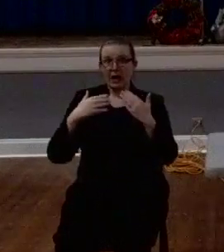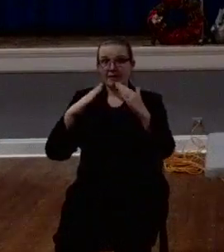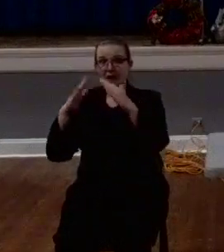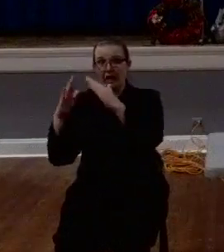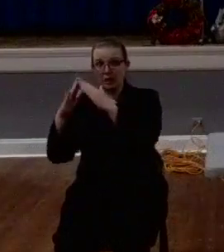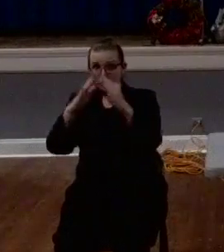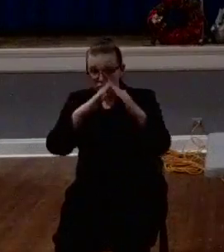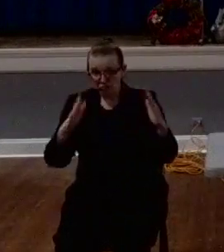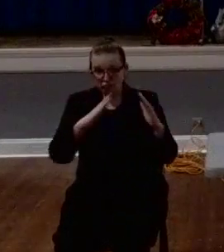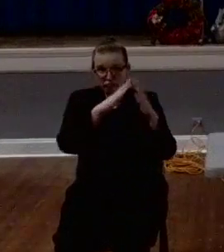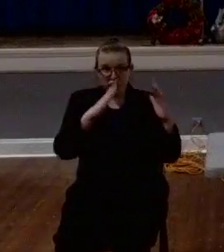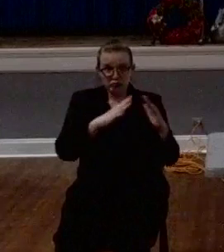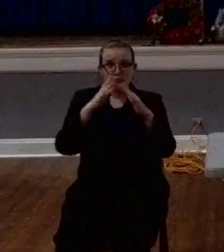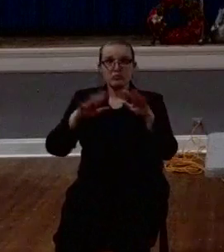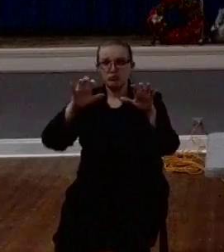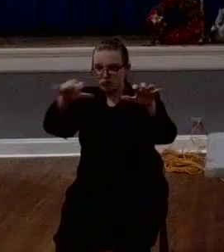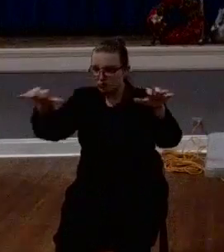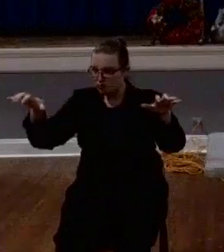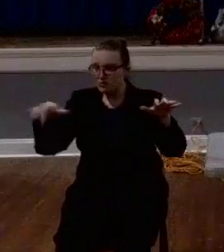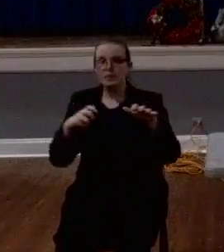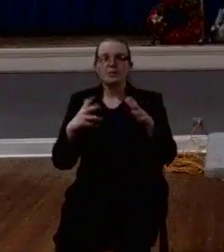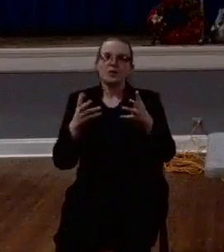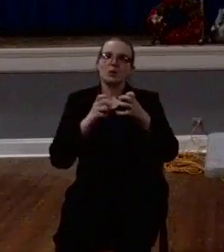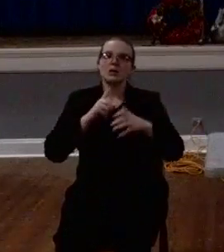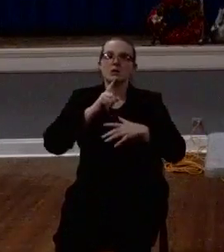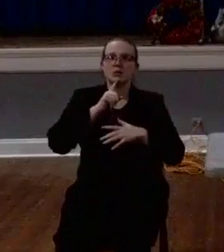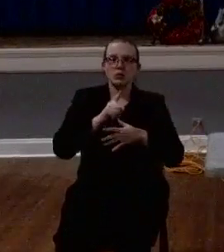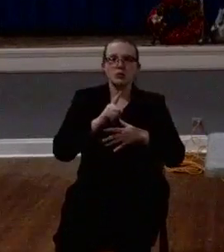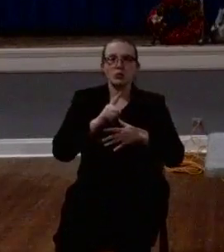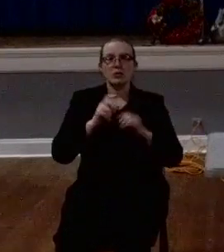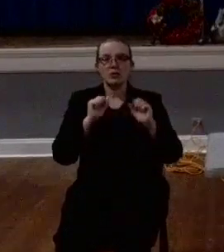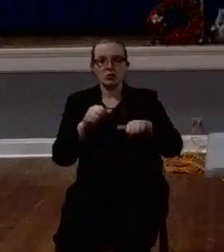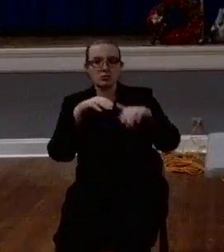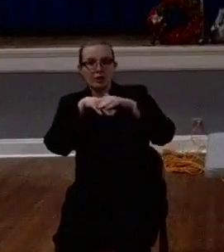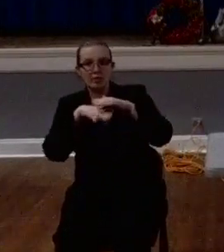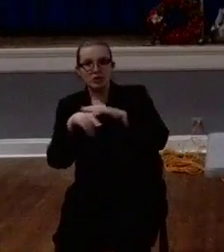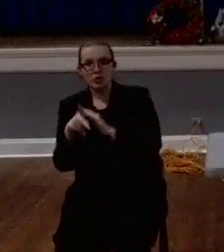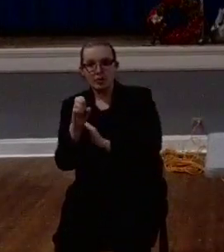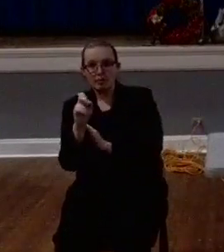we want to make sure that you can enter the park, that it's